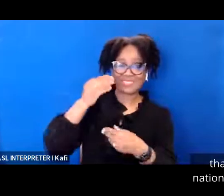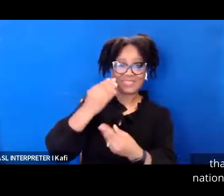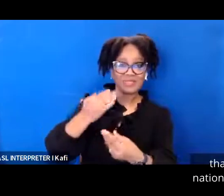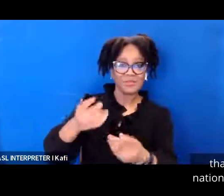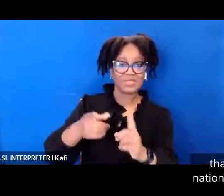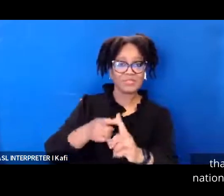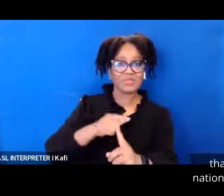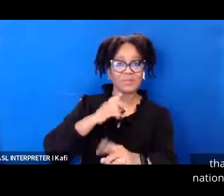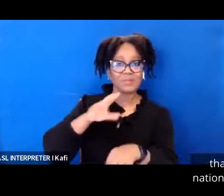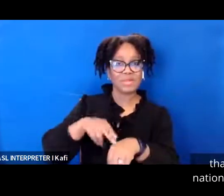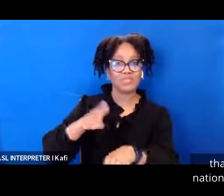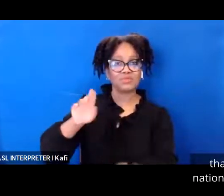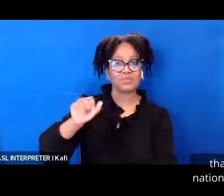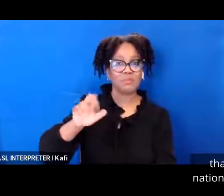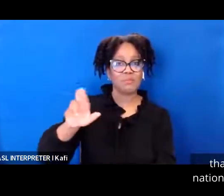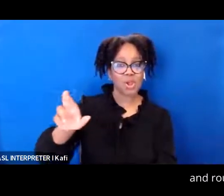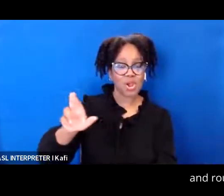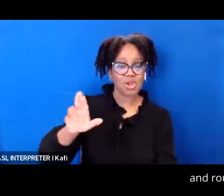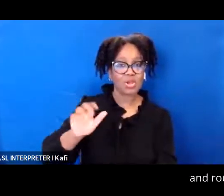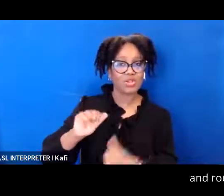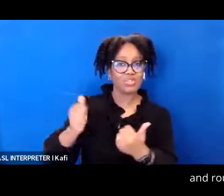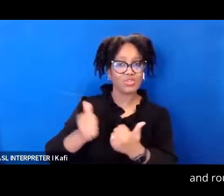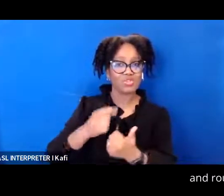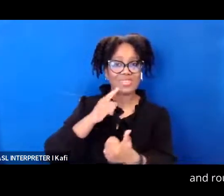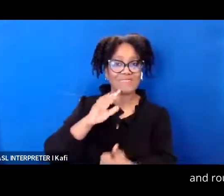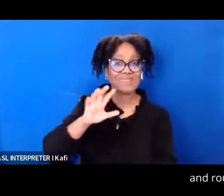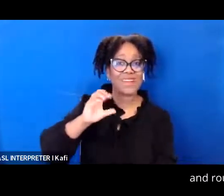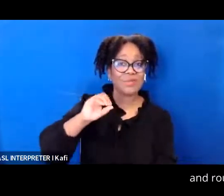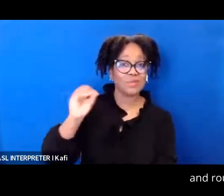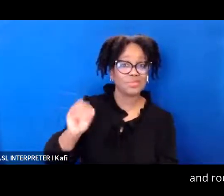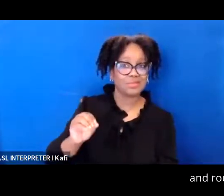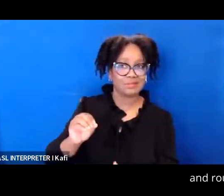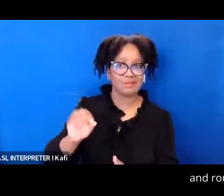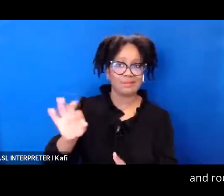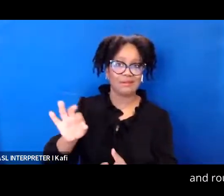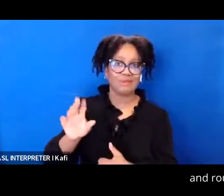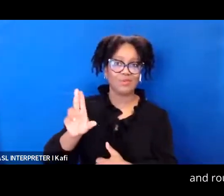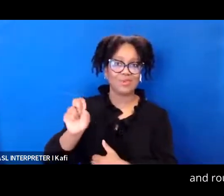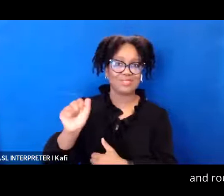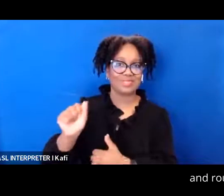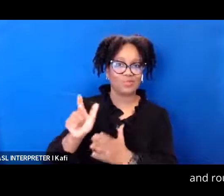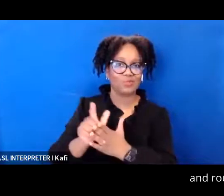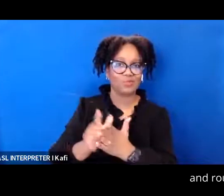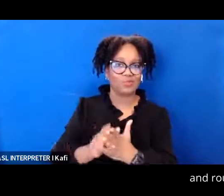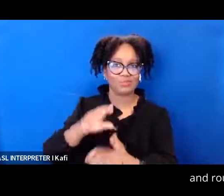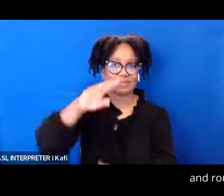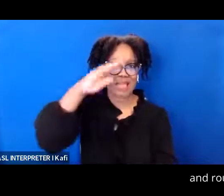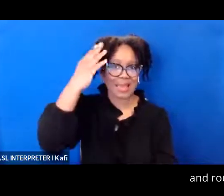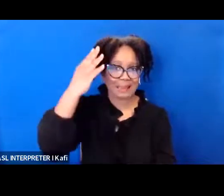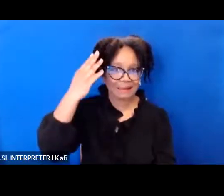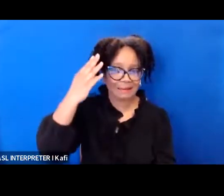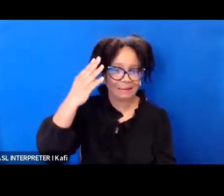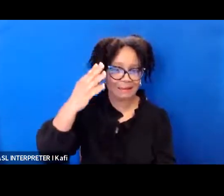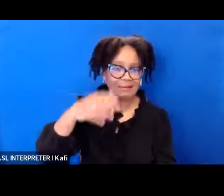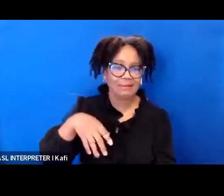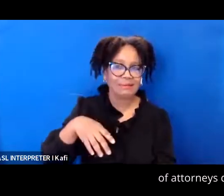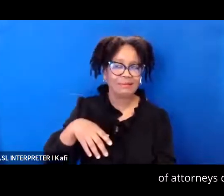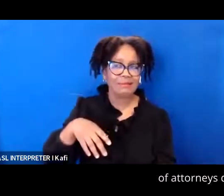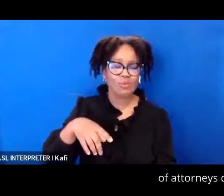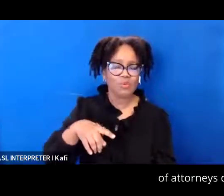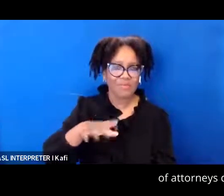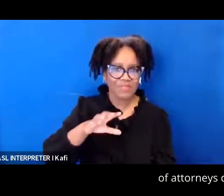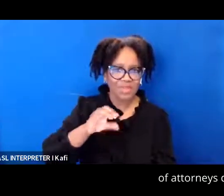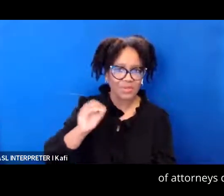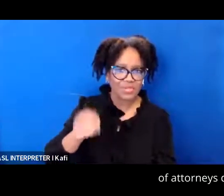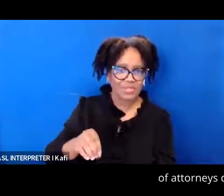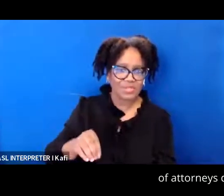percent of the nation's lawyers are black and roughly one half of one percent one half of one percent of